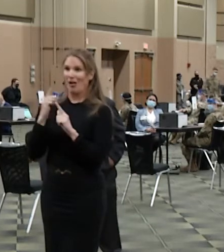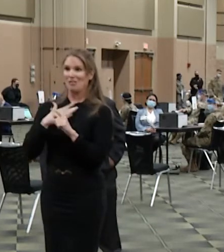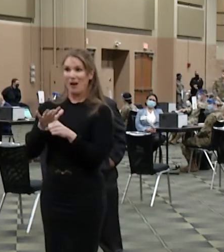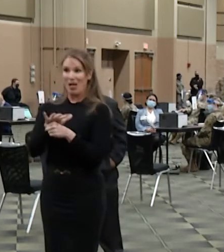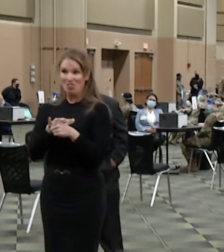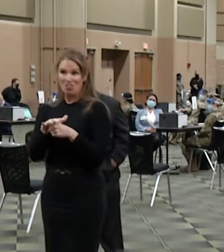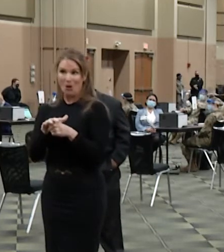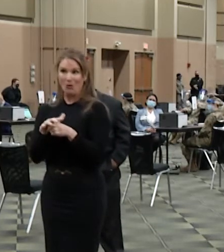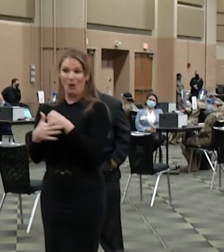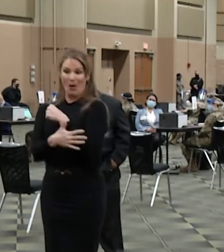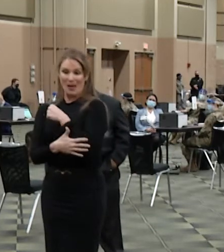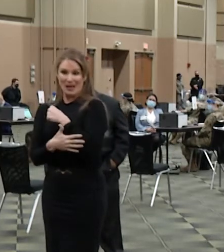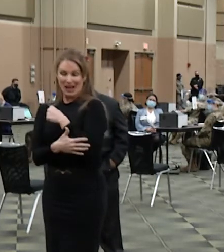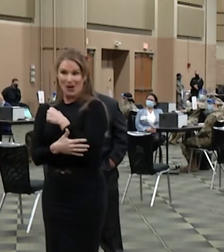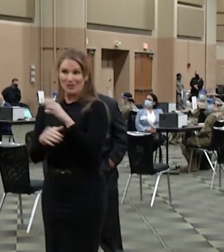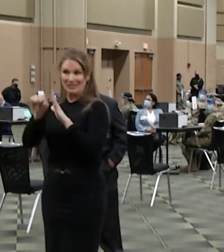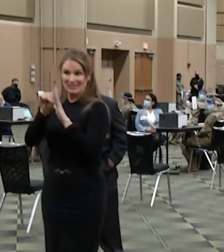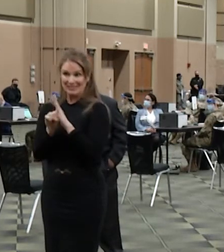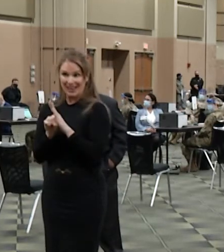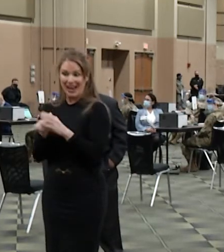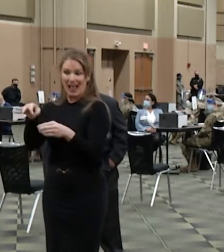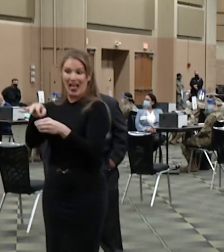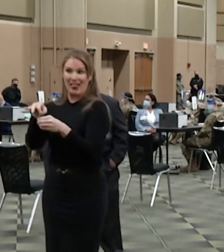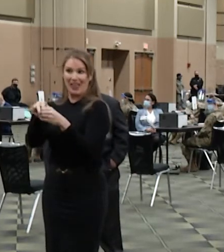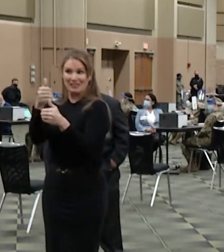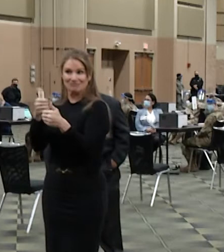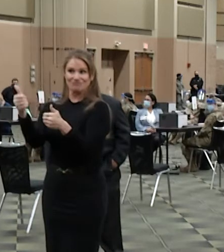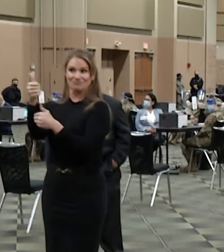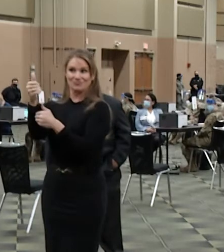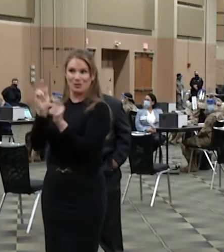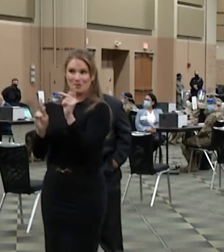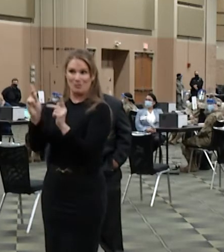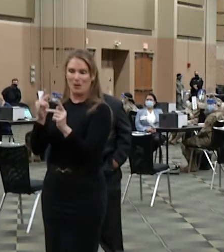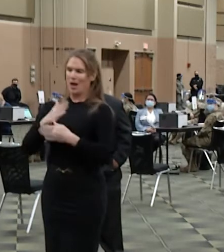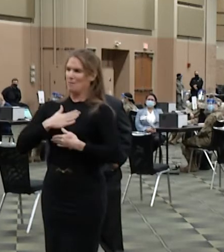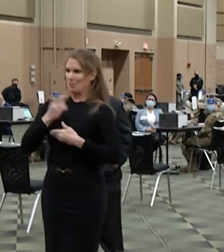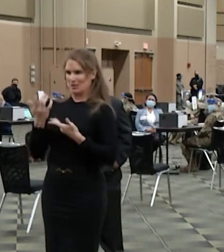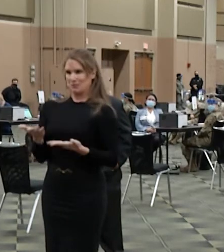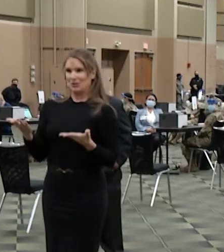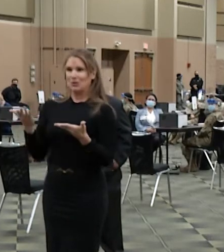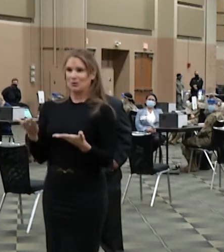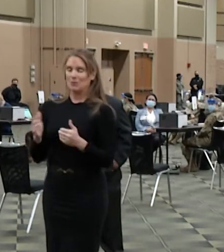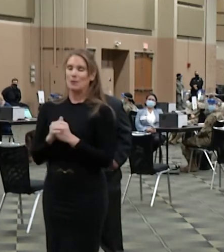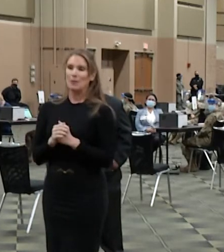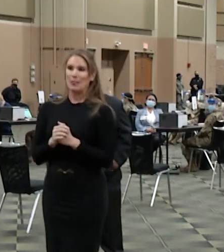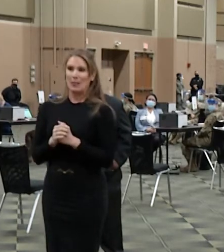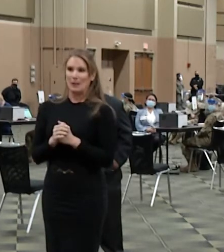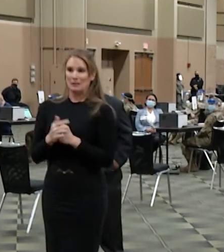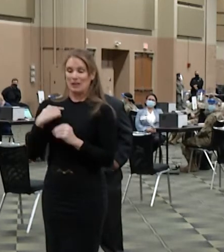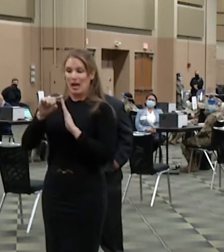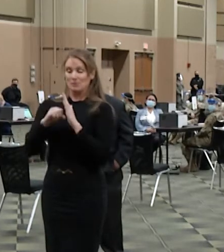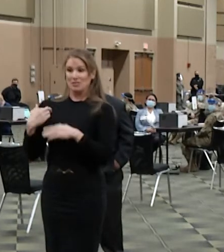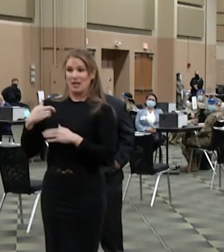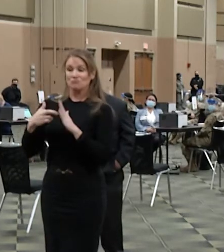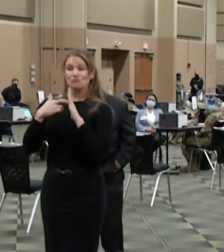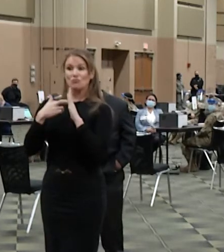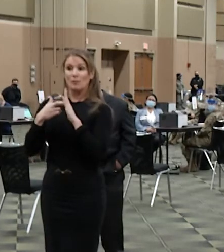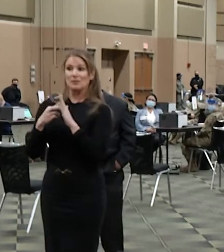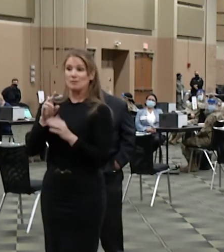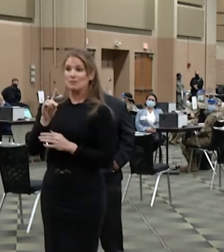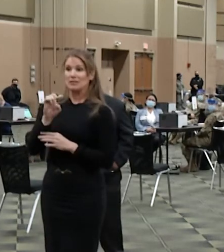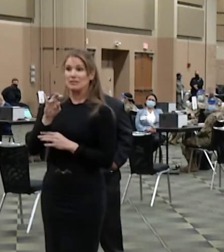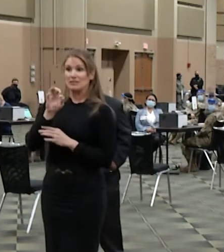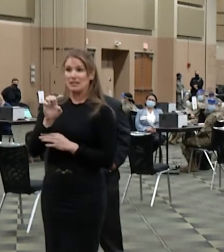local, county, state elected officials. I'm so happy to be here. I am State Representative Debbie